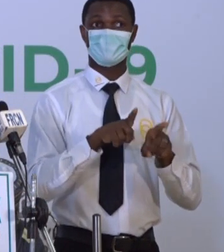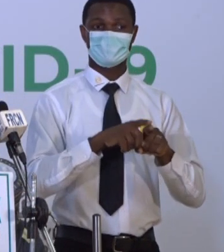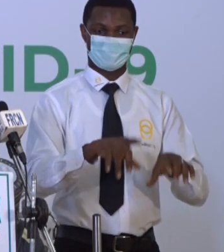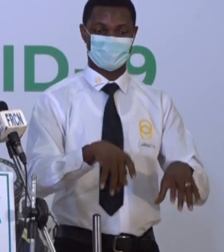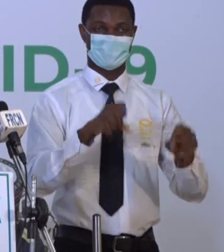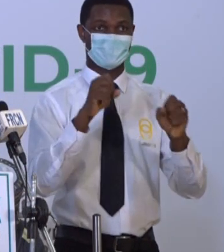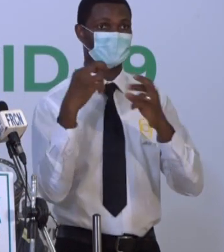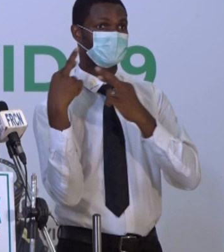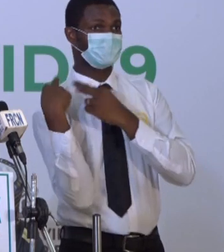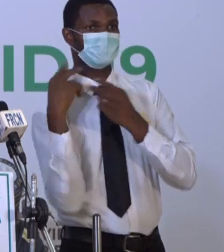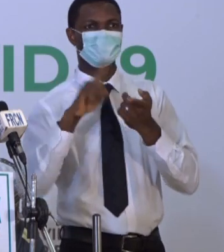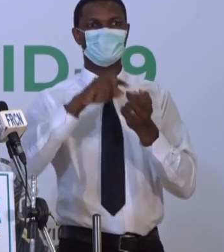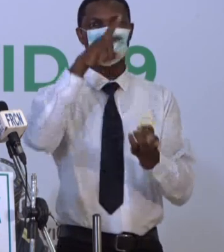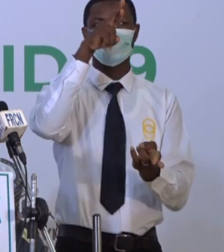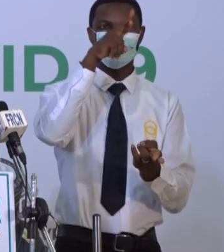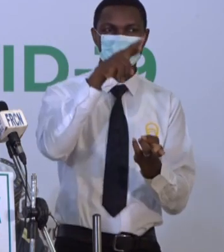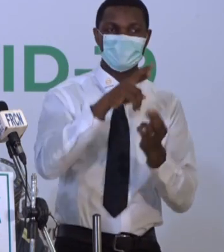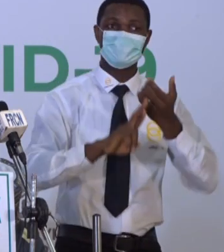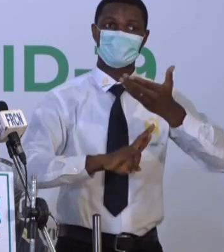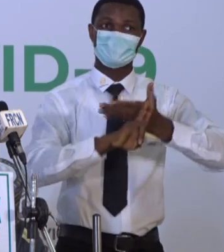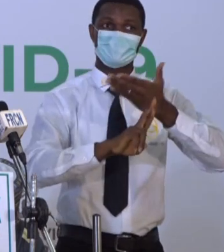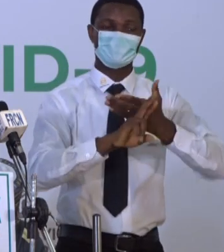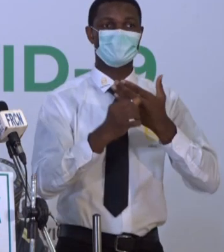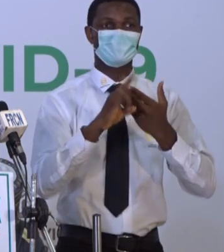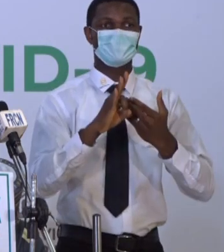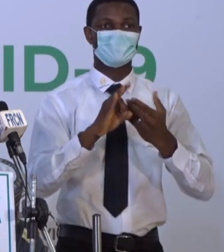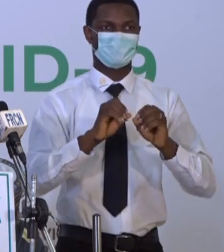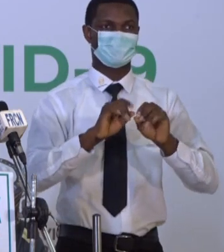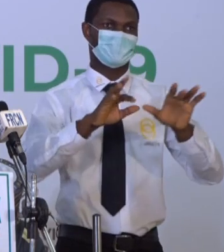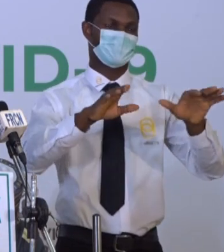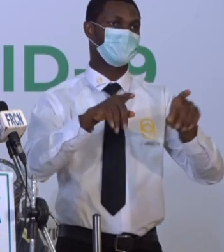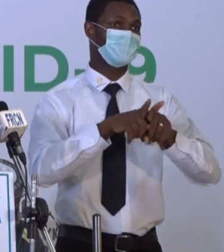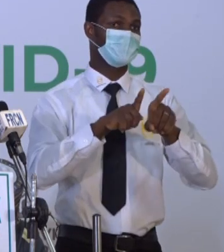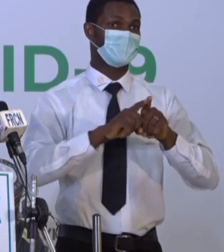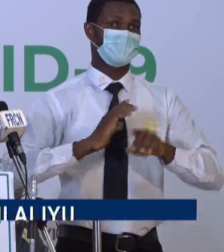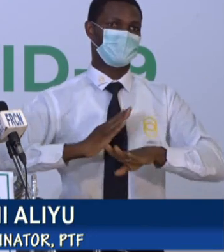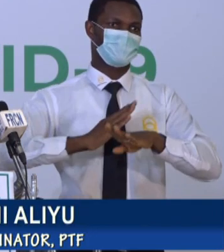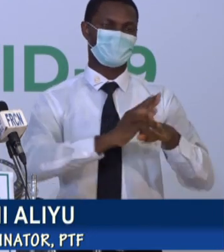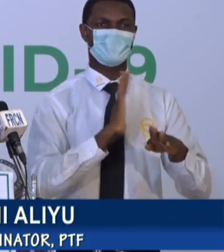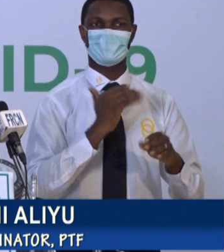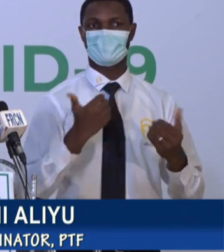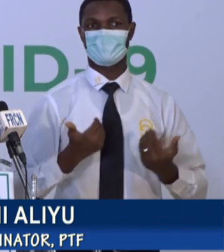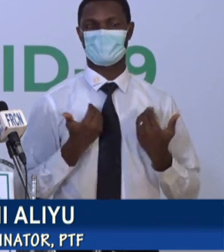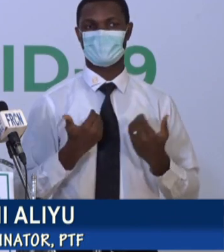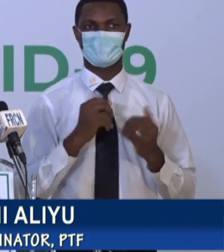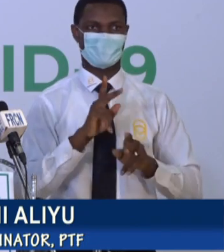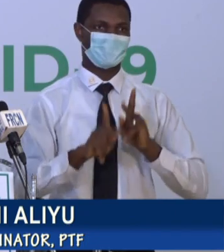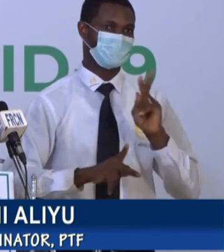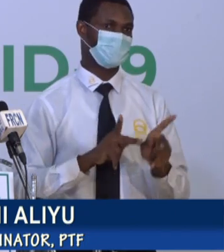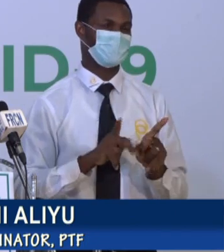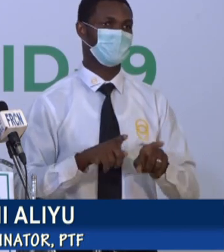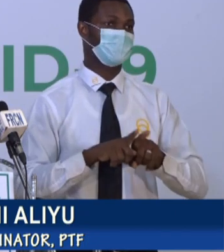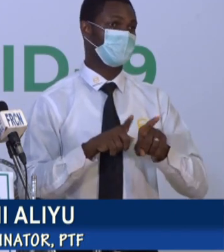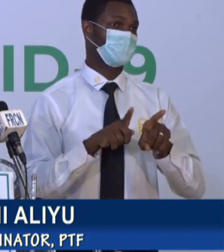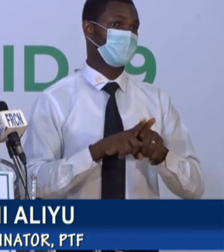responsibility to minimize the risk of transmission, protect our young people and their families for the schools to be